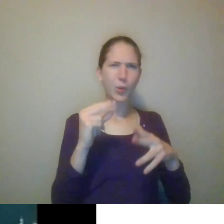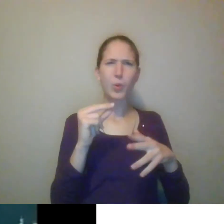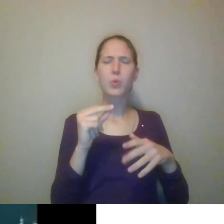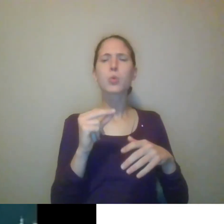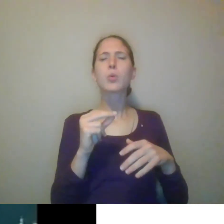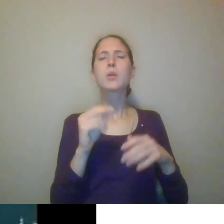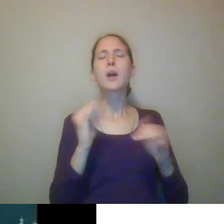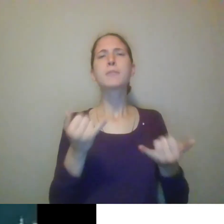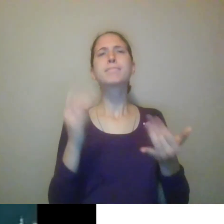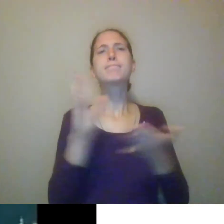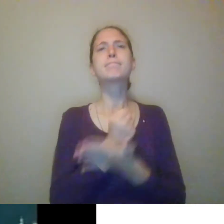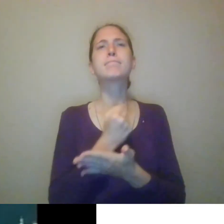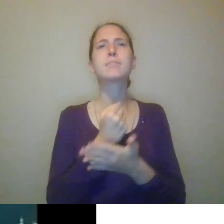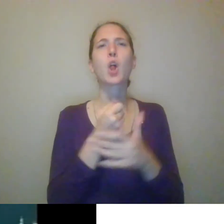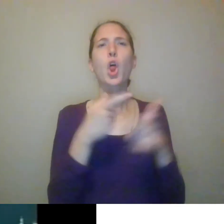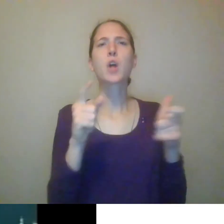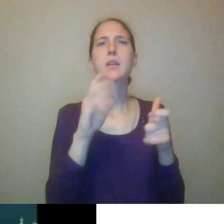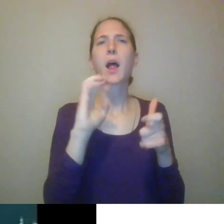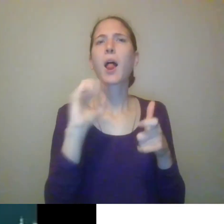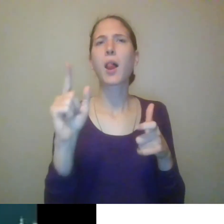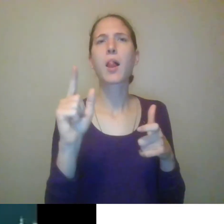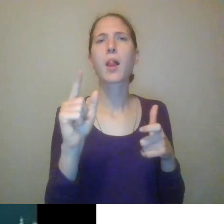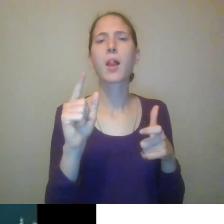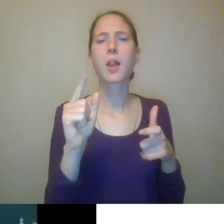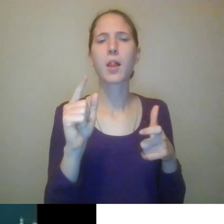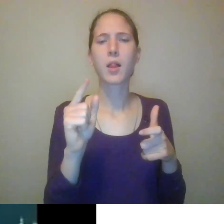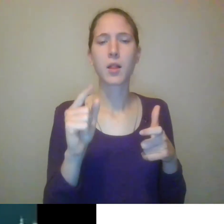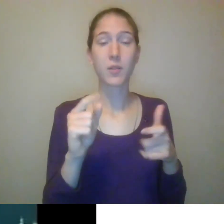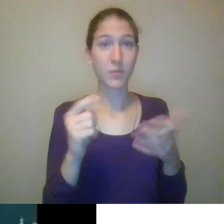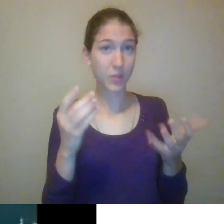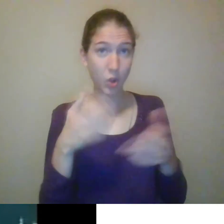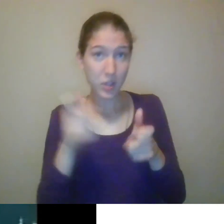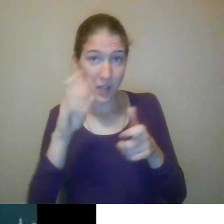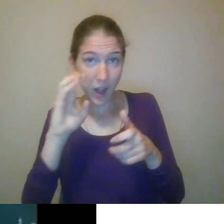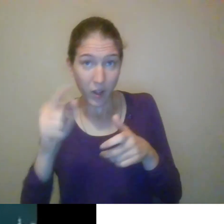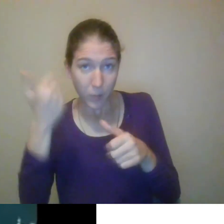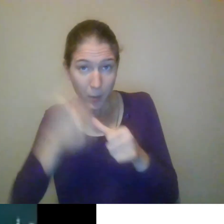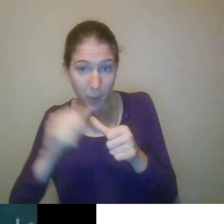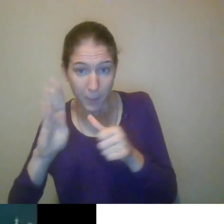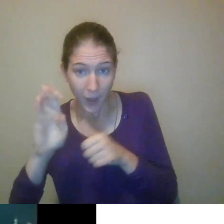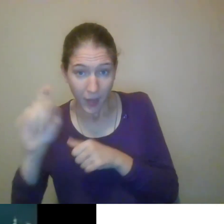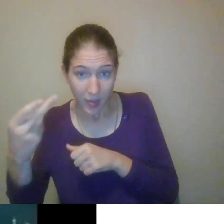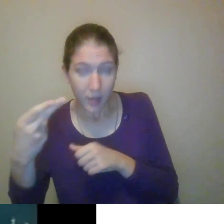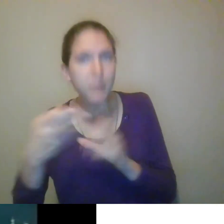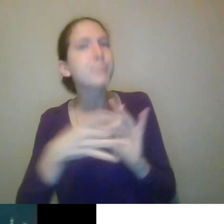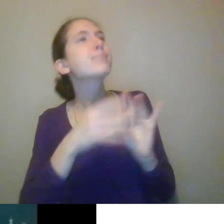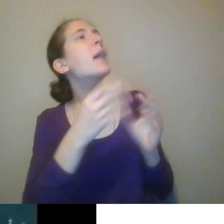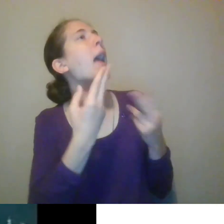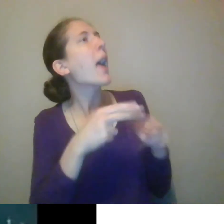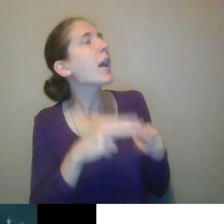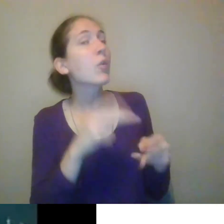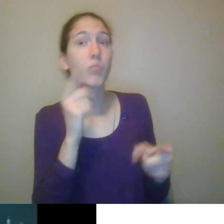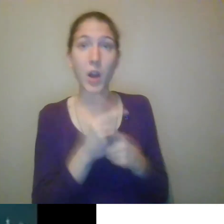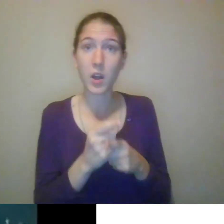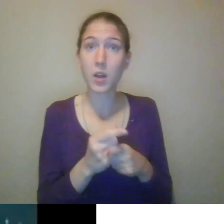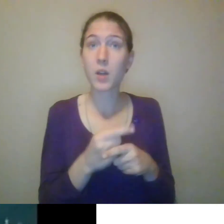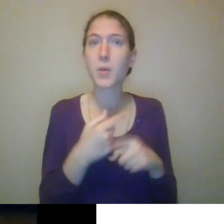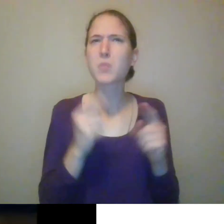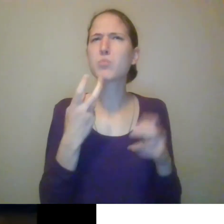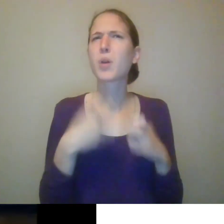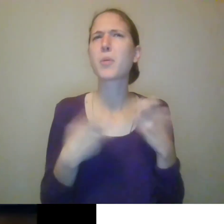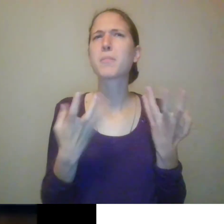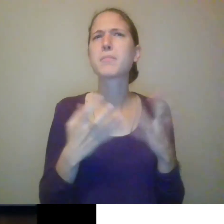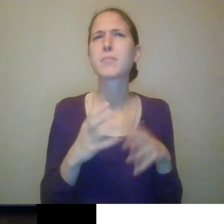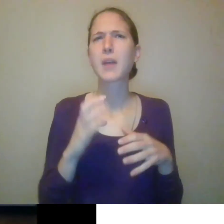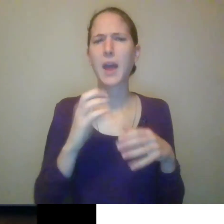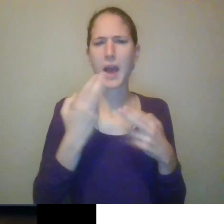cells that's available to us, which would be what? Beth? An egg. Well, how can I get at the cell membrane? There's got a problem with it. What's around the